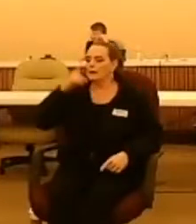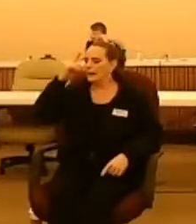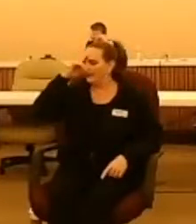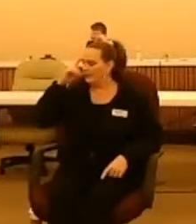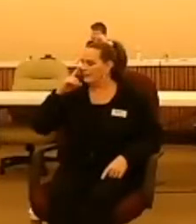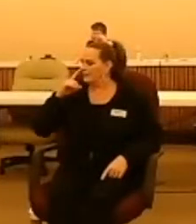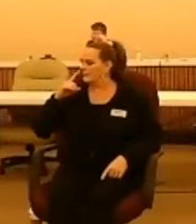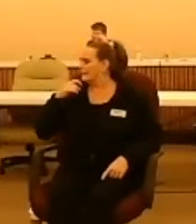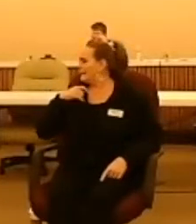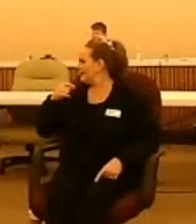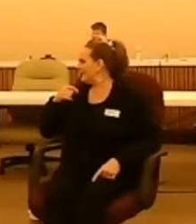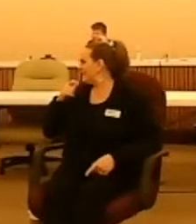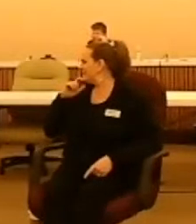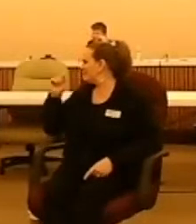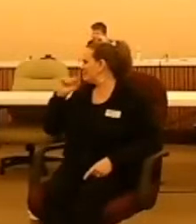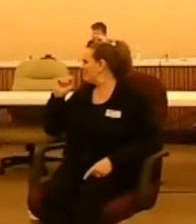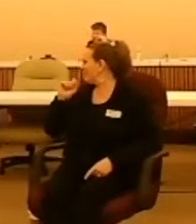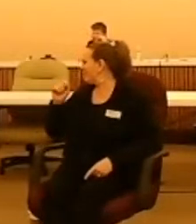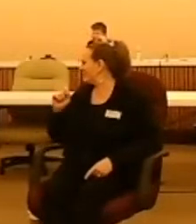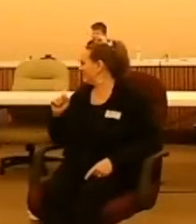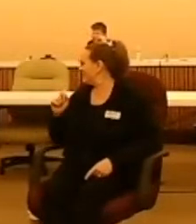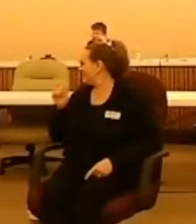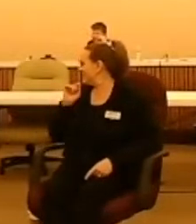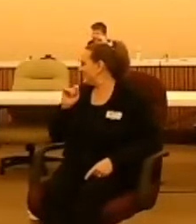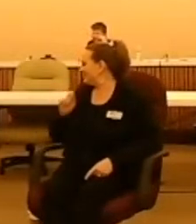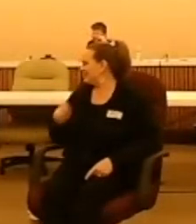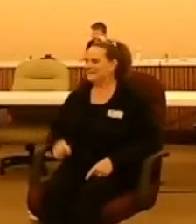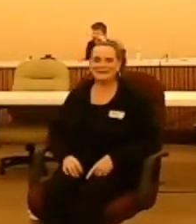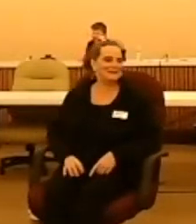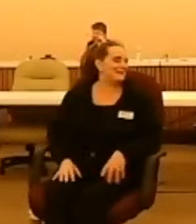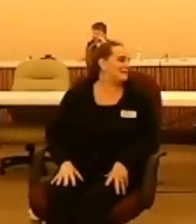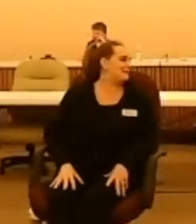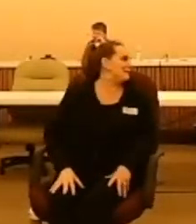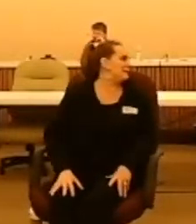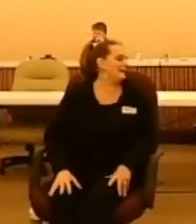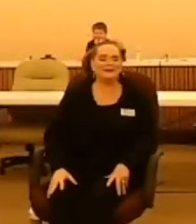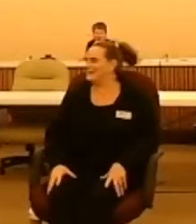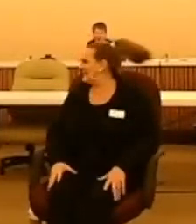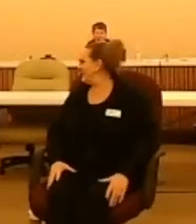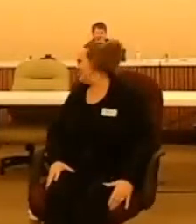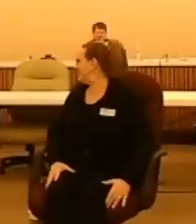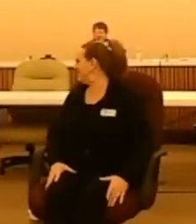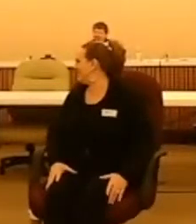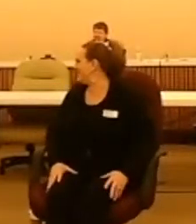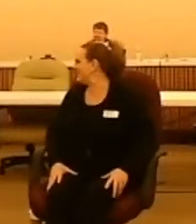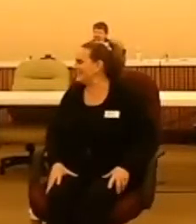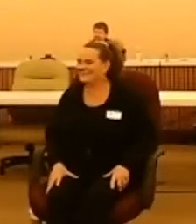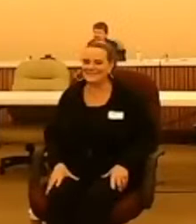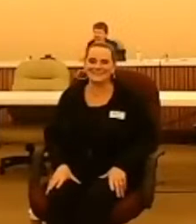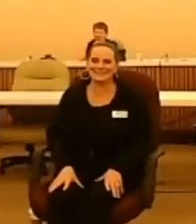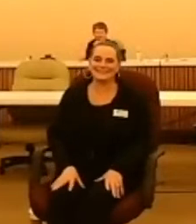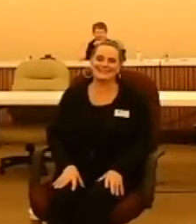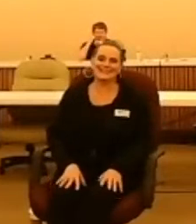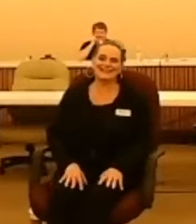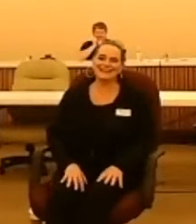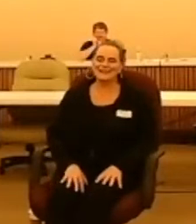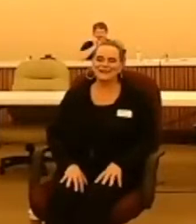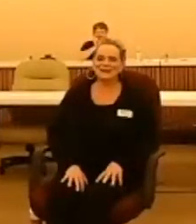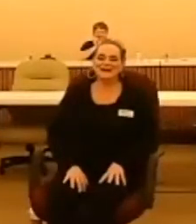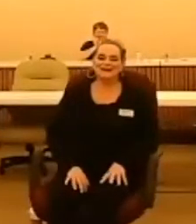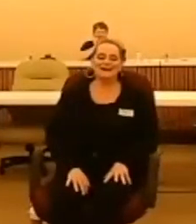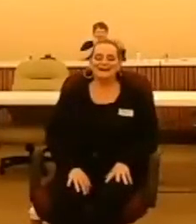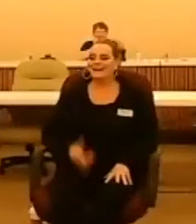Is the mic still on? No, she's like a mile away from the mic. That was an aye,